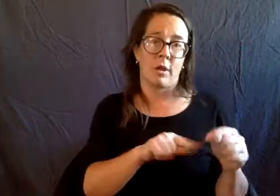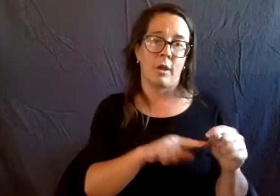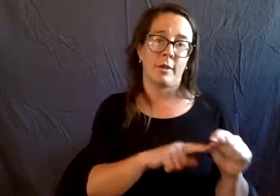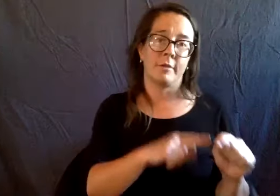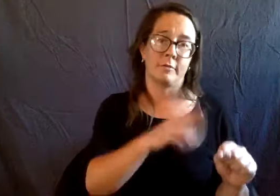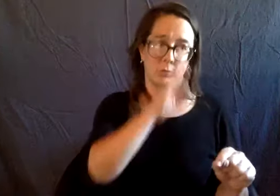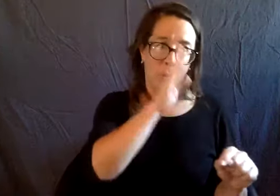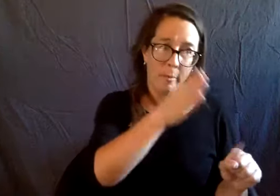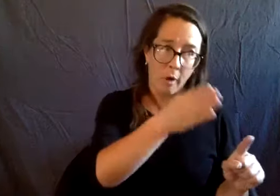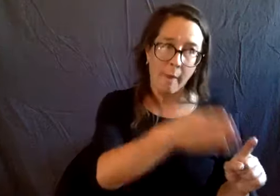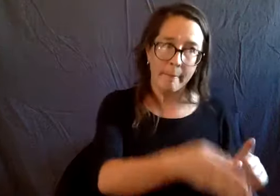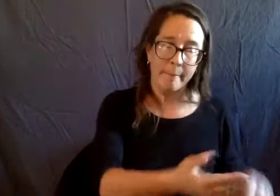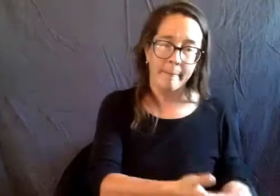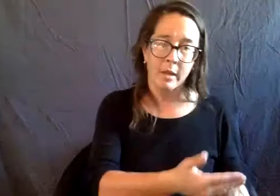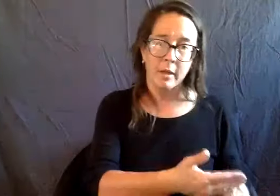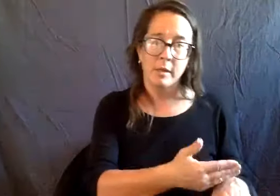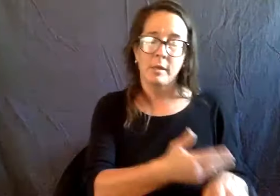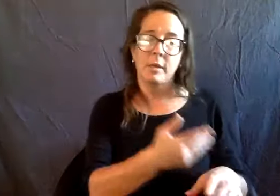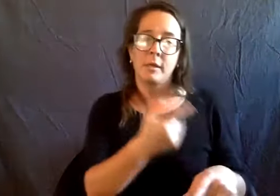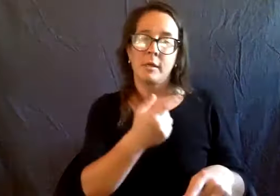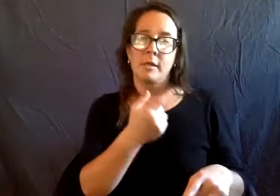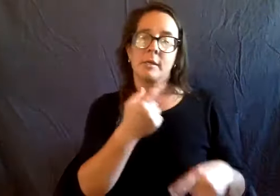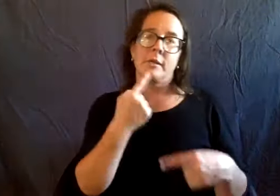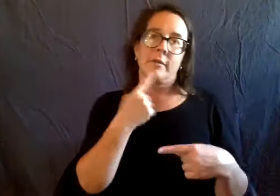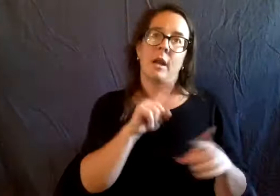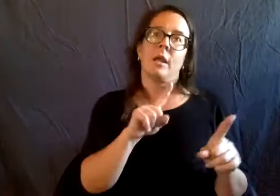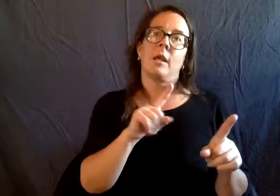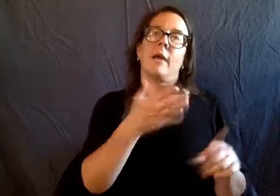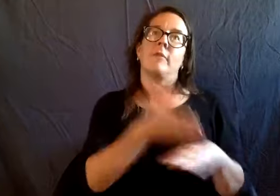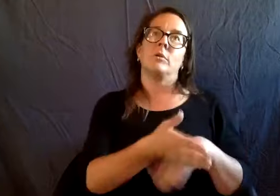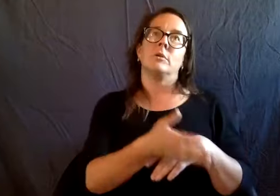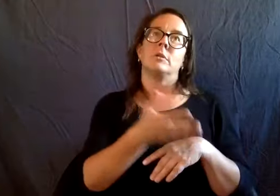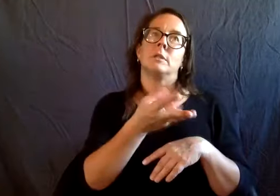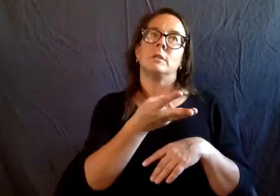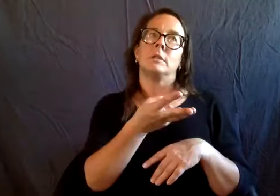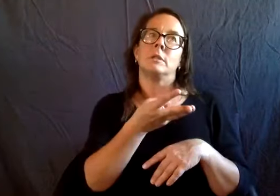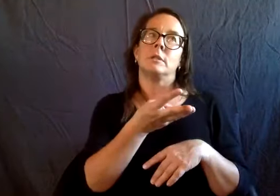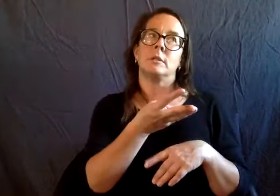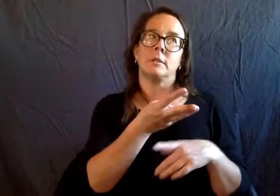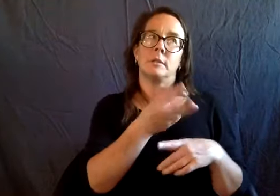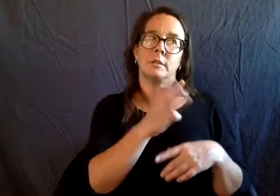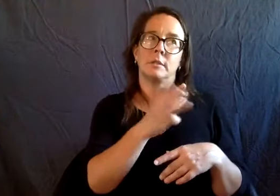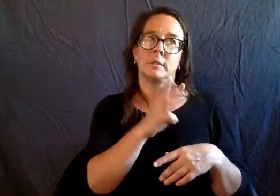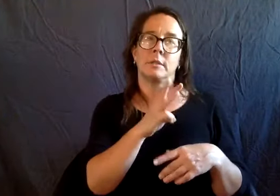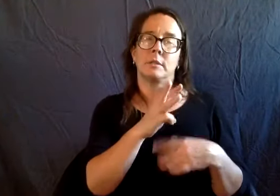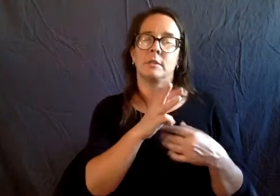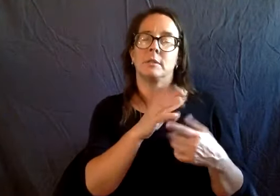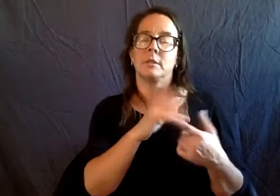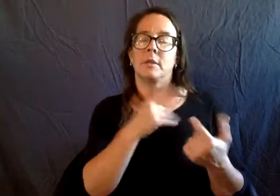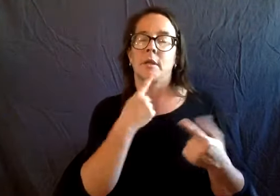try to sober up. Drank for 16, and the last 10 I worked at controlling and enjoying.